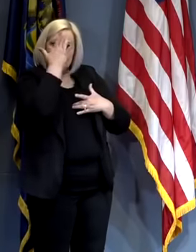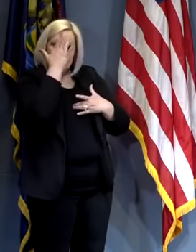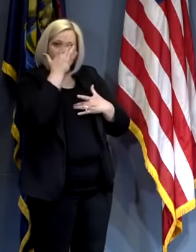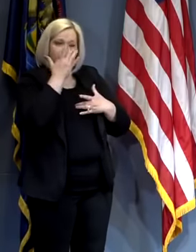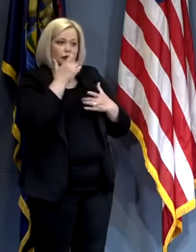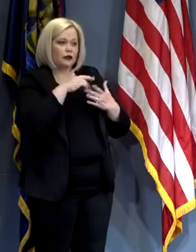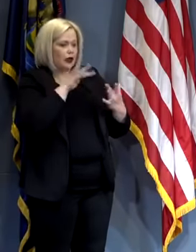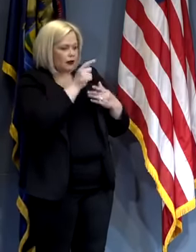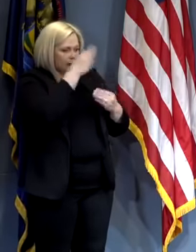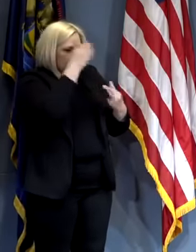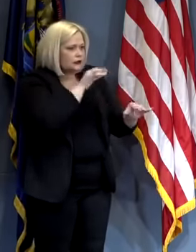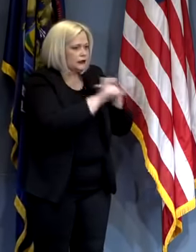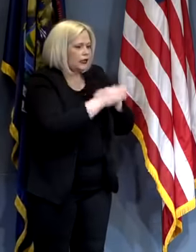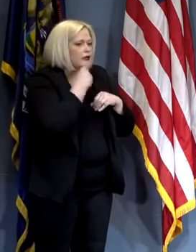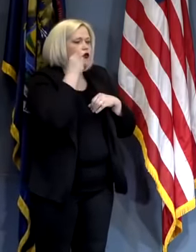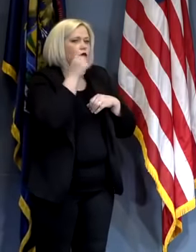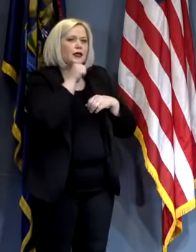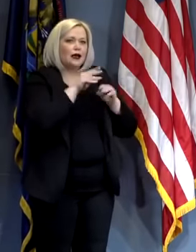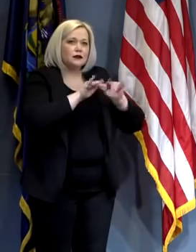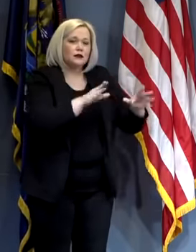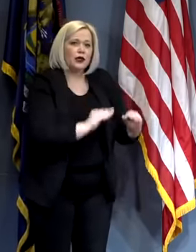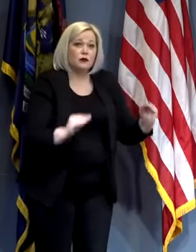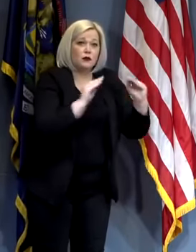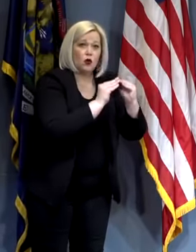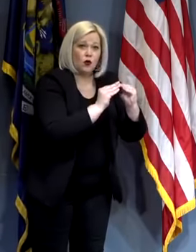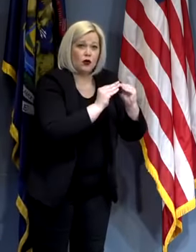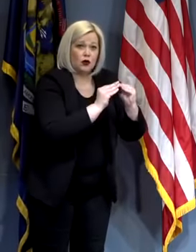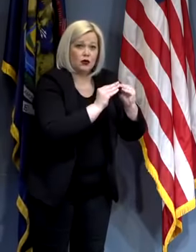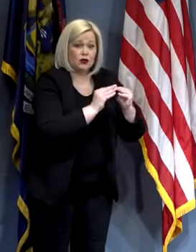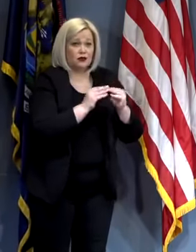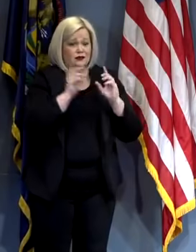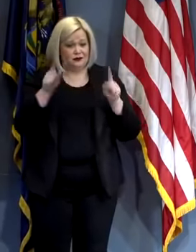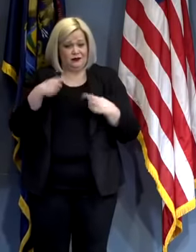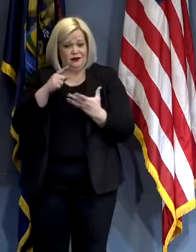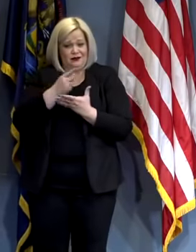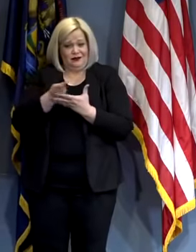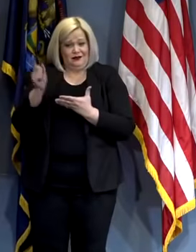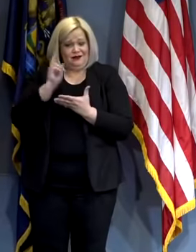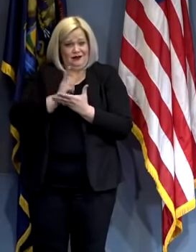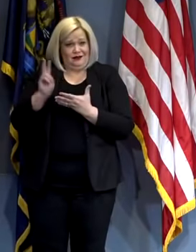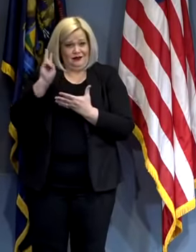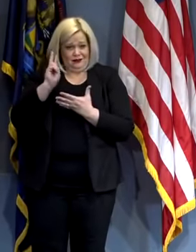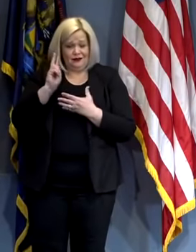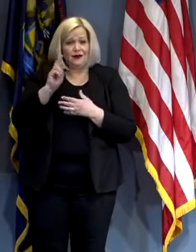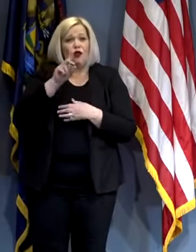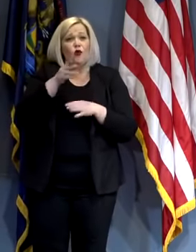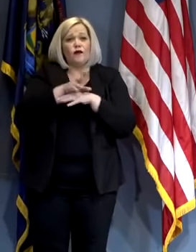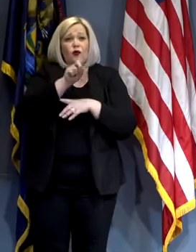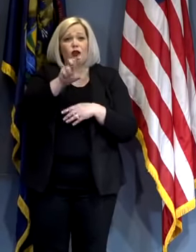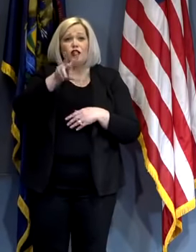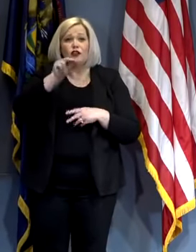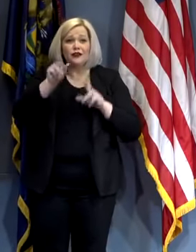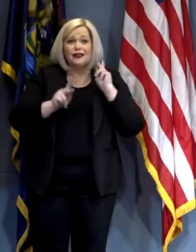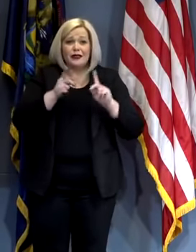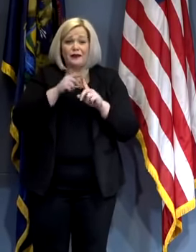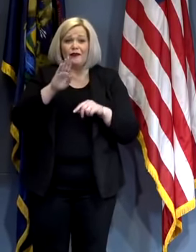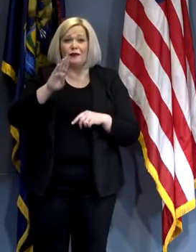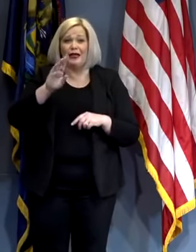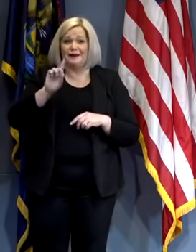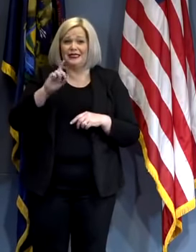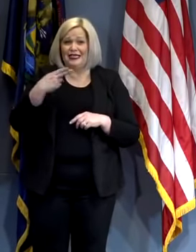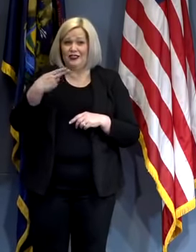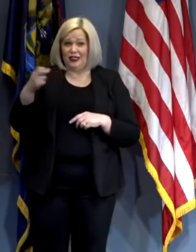spread of the disease. Over the past few weeks, 130 staff from the Michigan Department of Health and Human Services